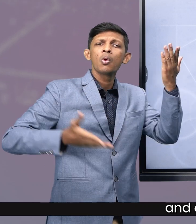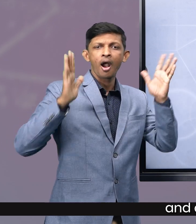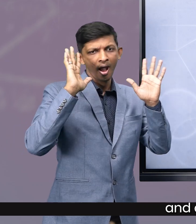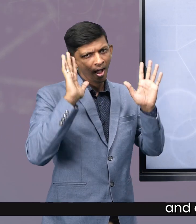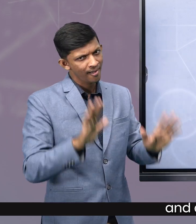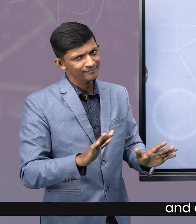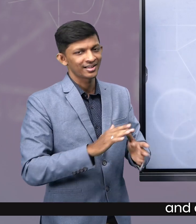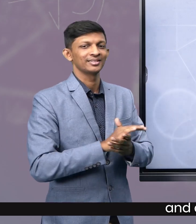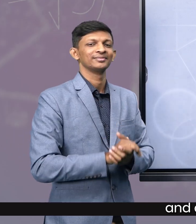life.